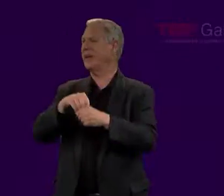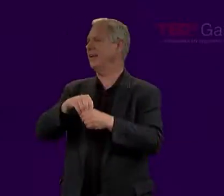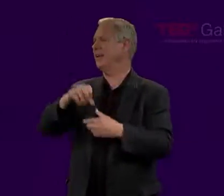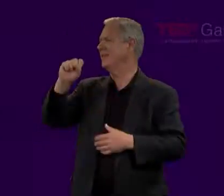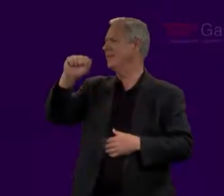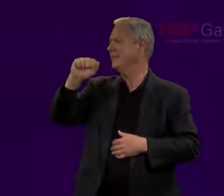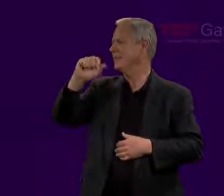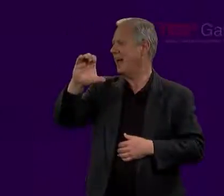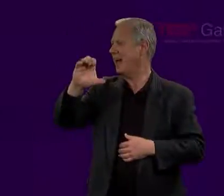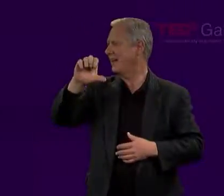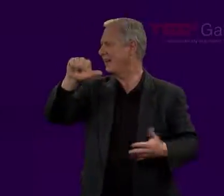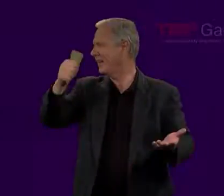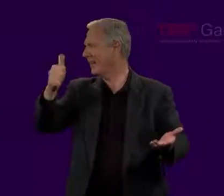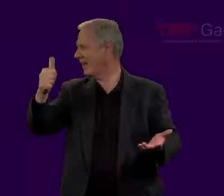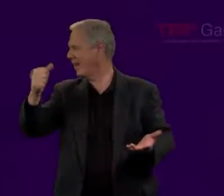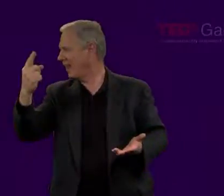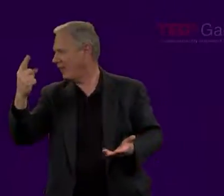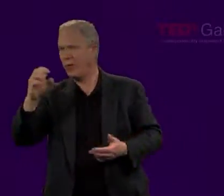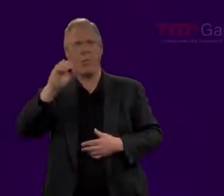in this picture